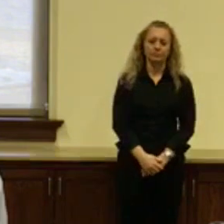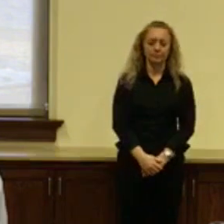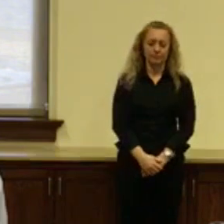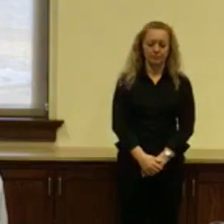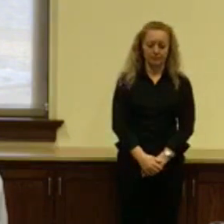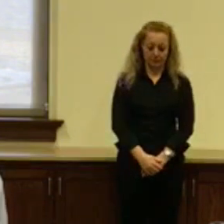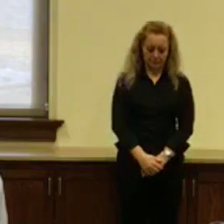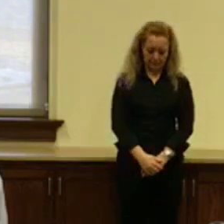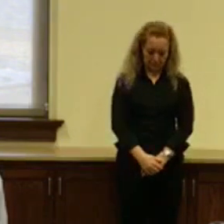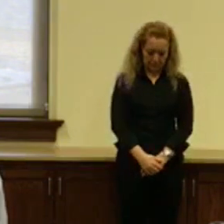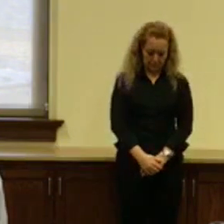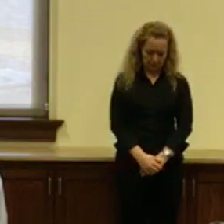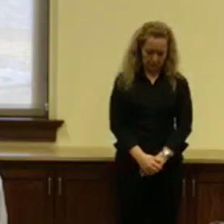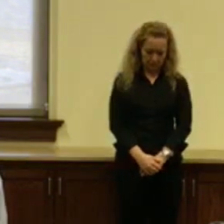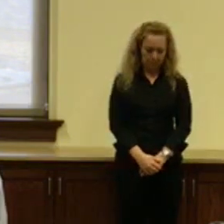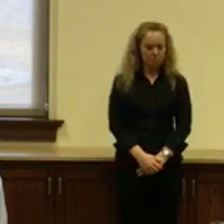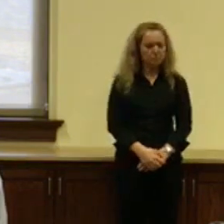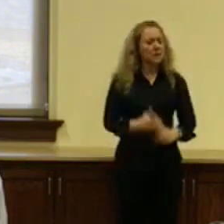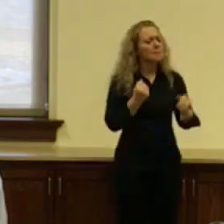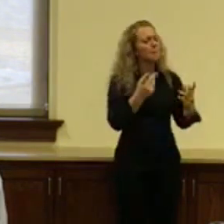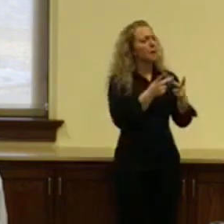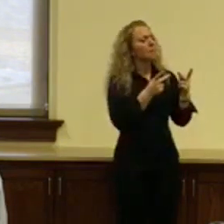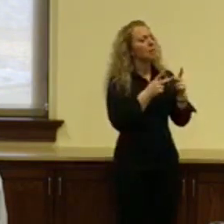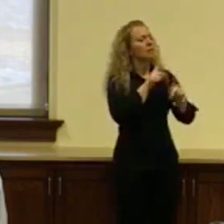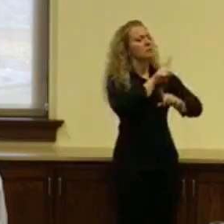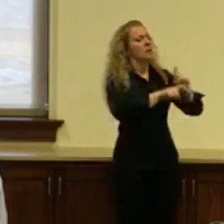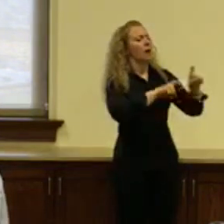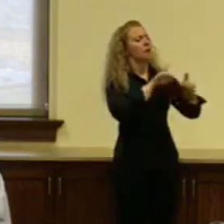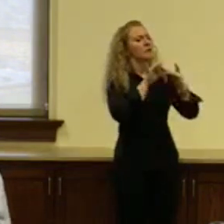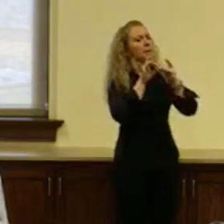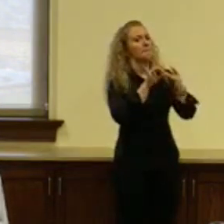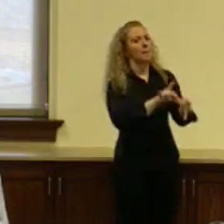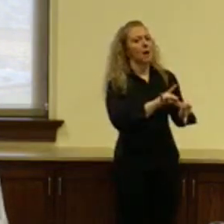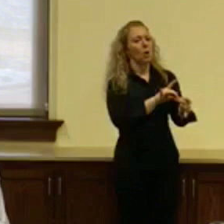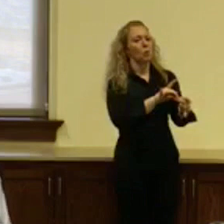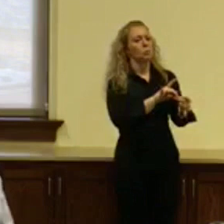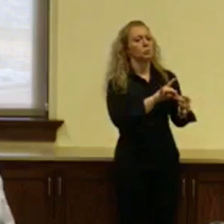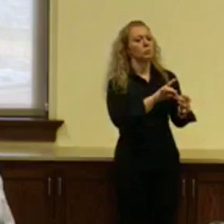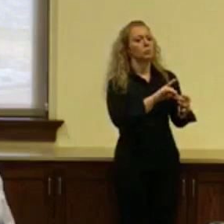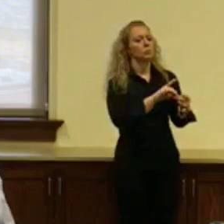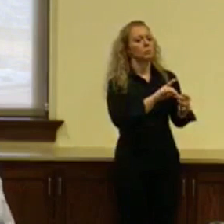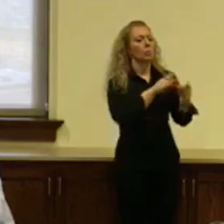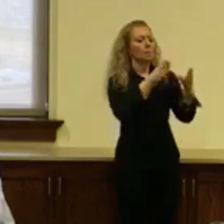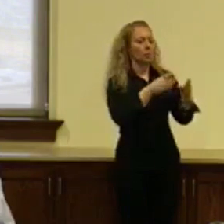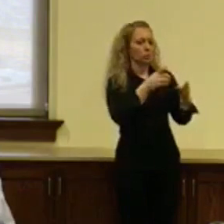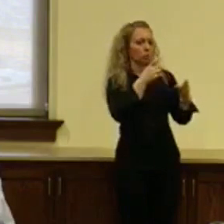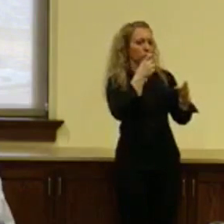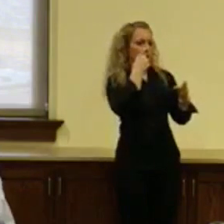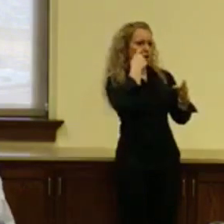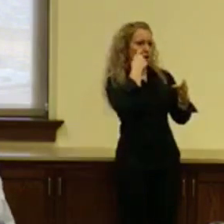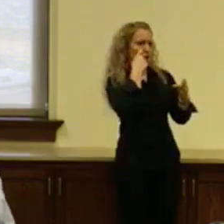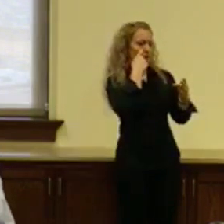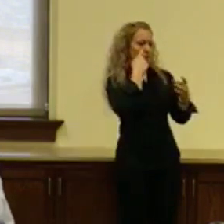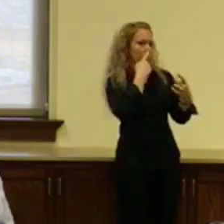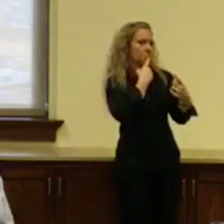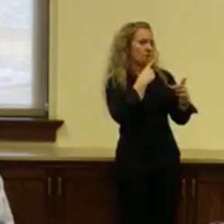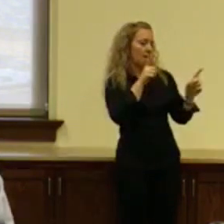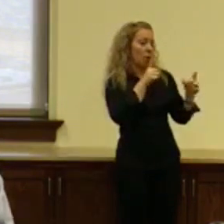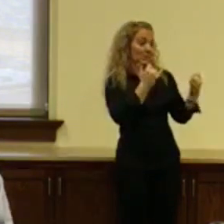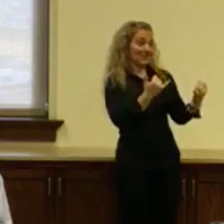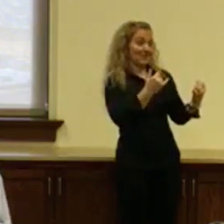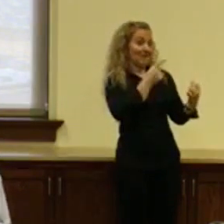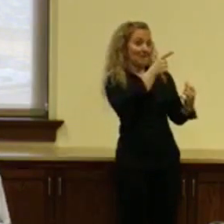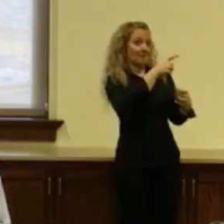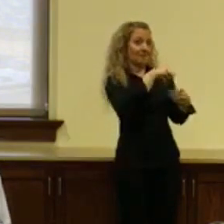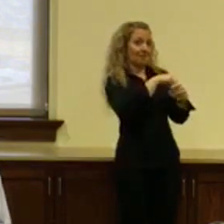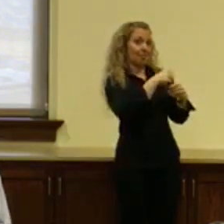There are a number of outlets that are asking additional questions related to the case announced at the jail today, related to what types of actions